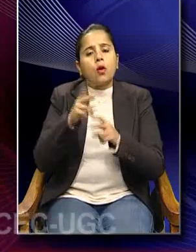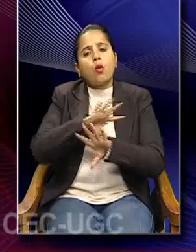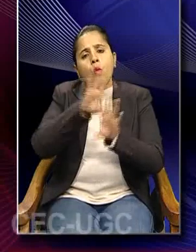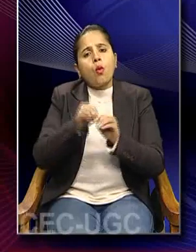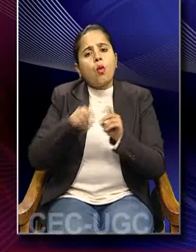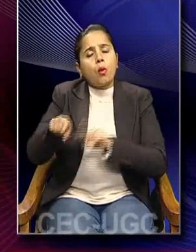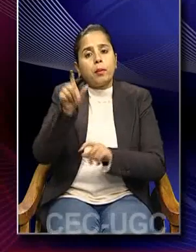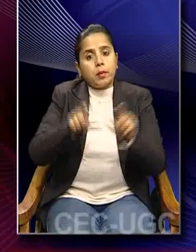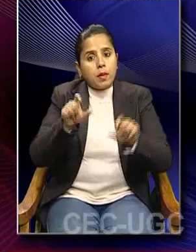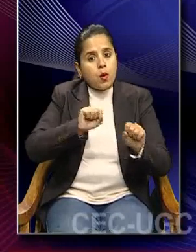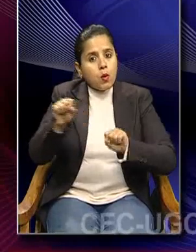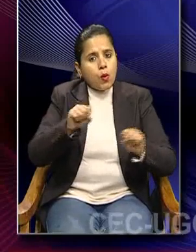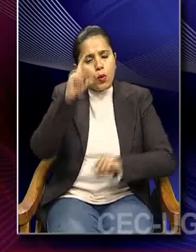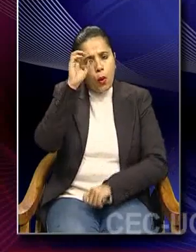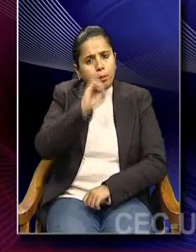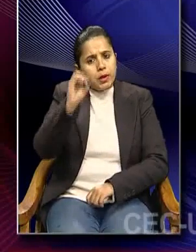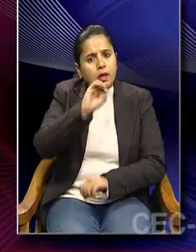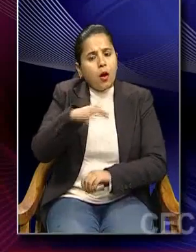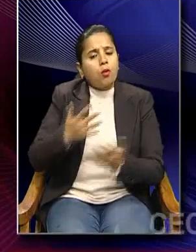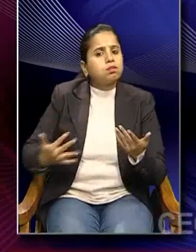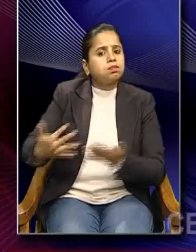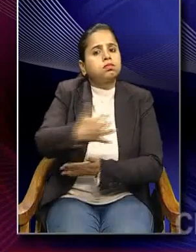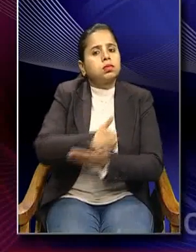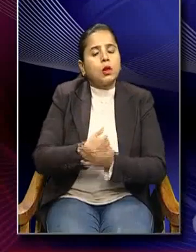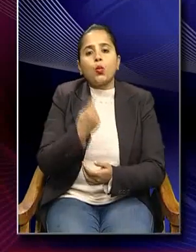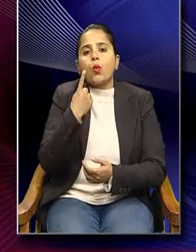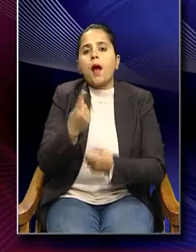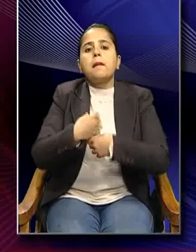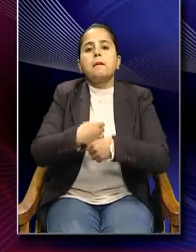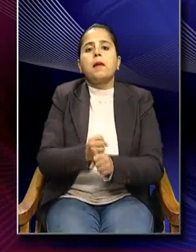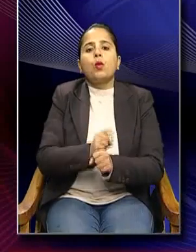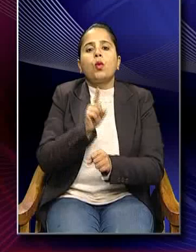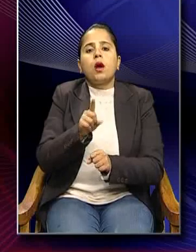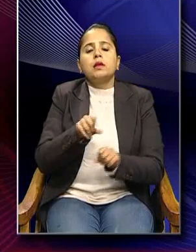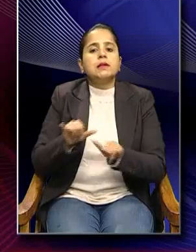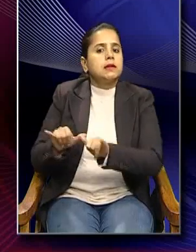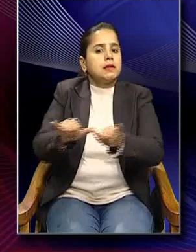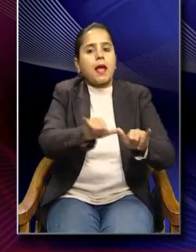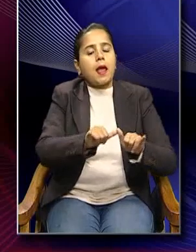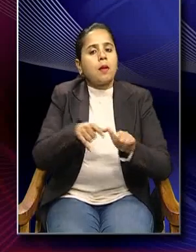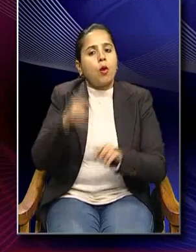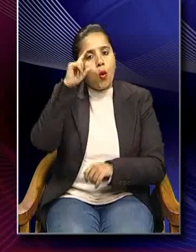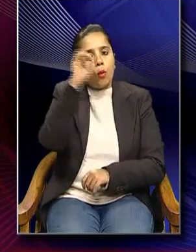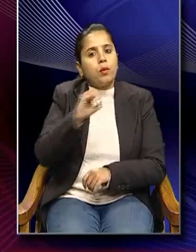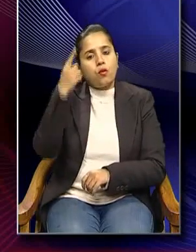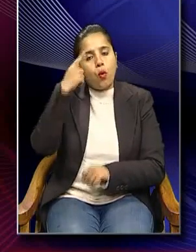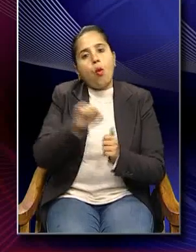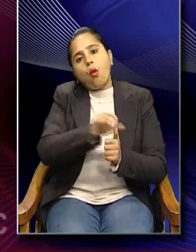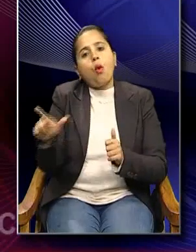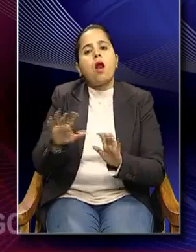these individuals' opinion to create one common opinion for the society as a whole?